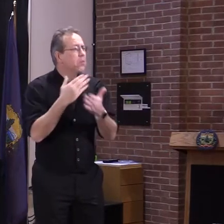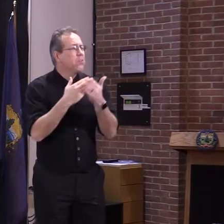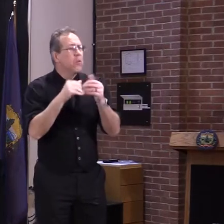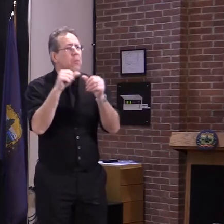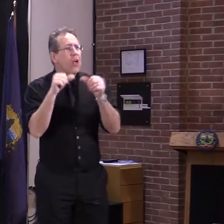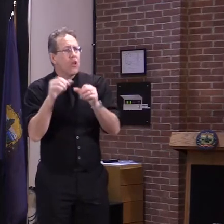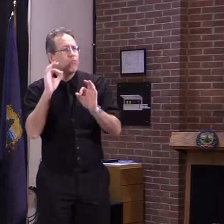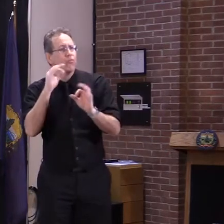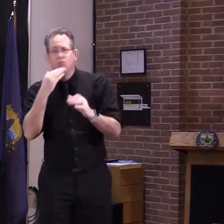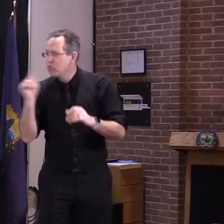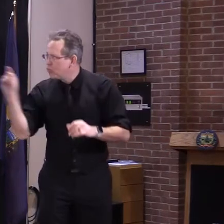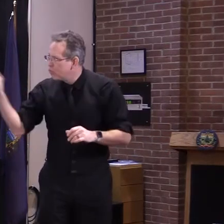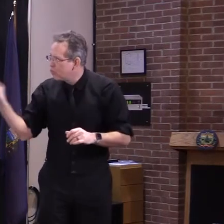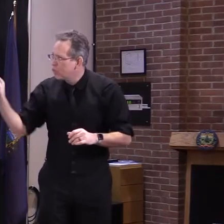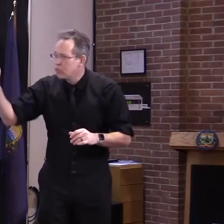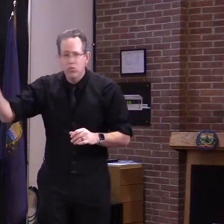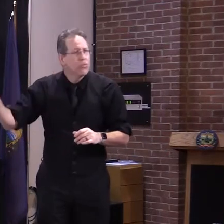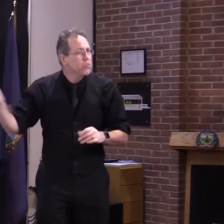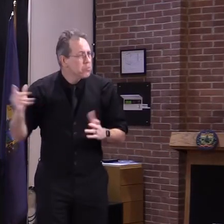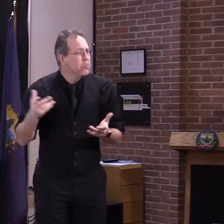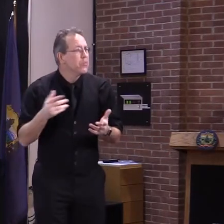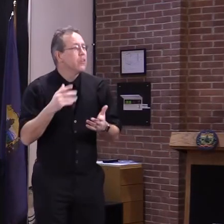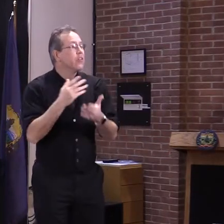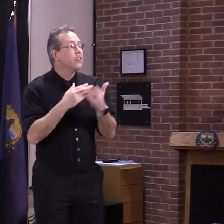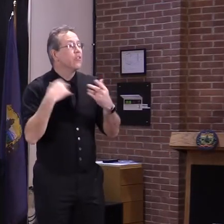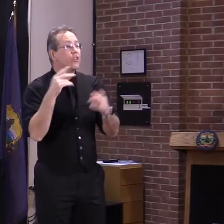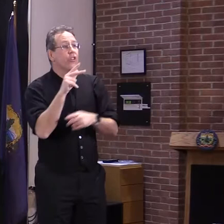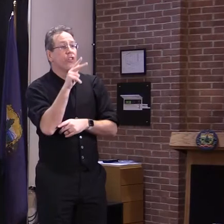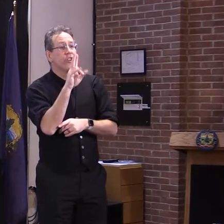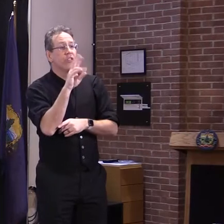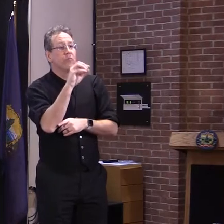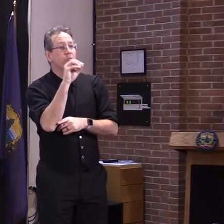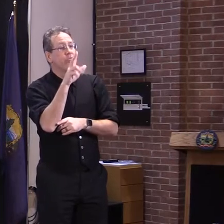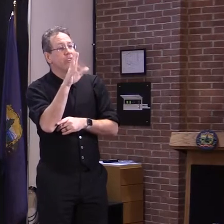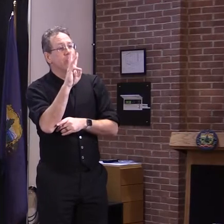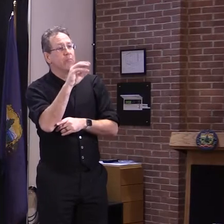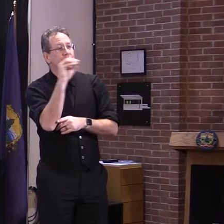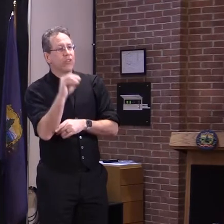total, the country cases are down 36% this week. Hospitalizations are down